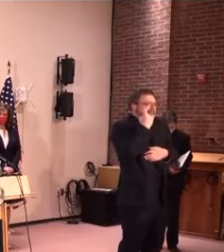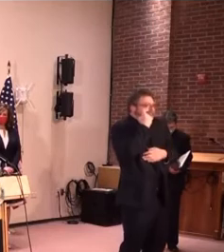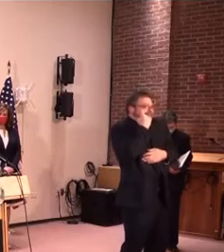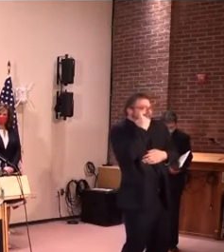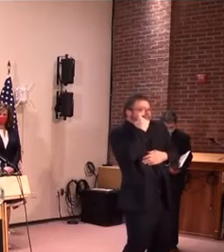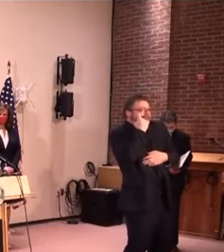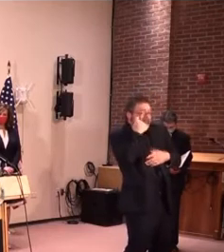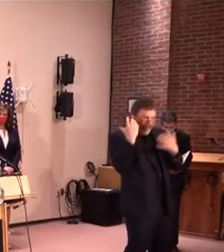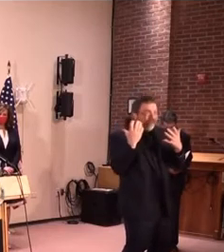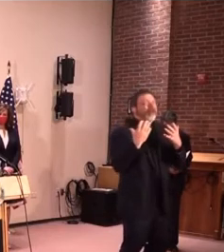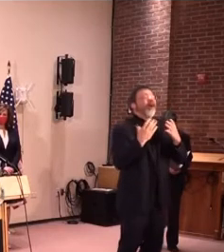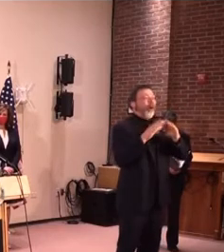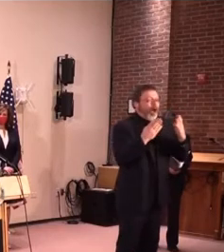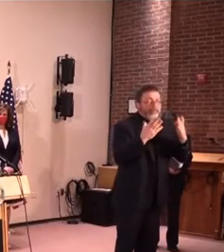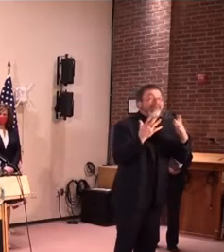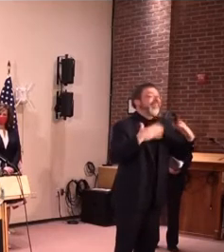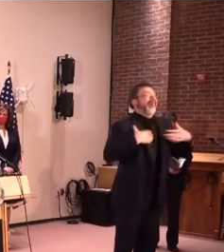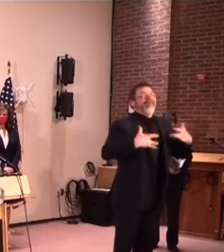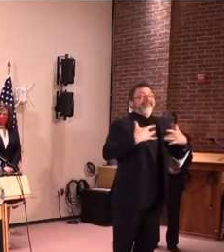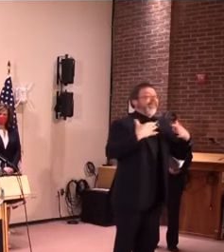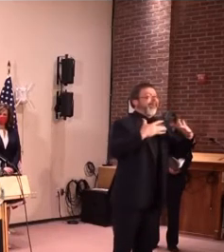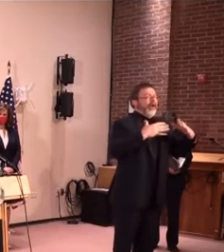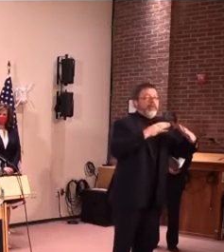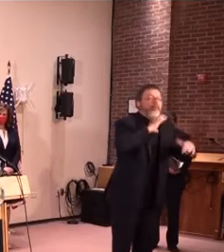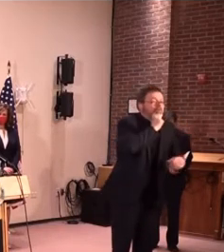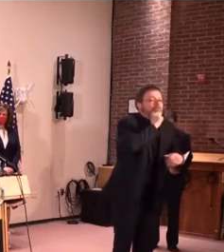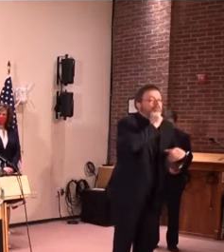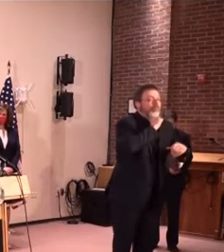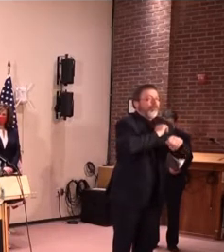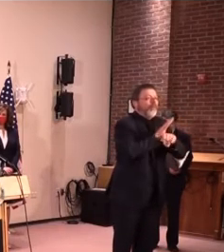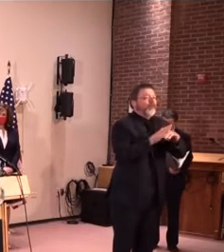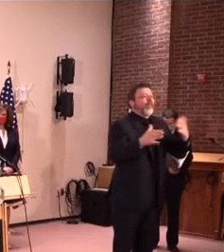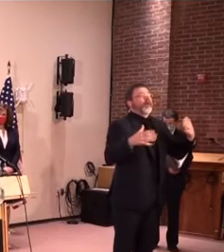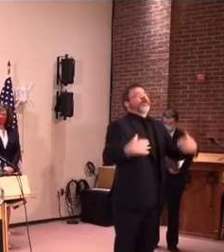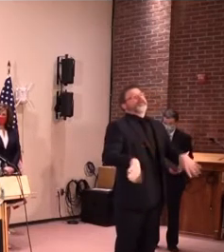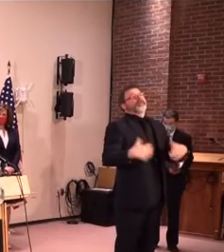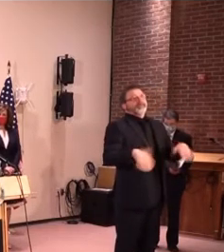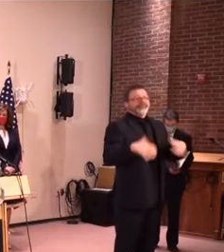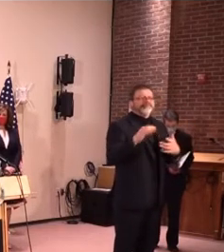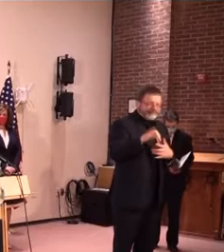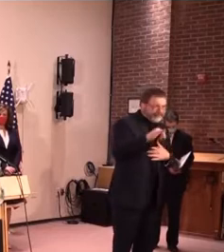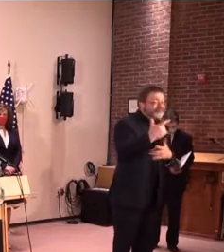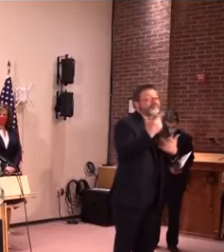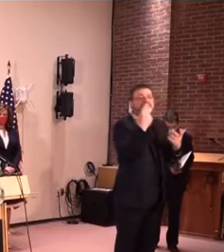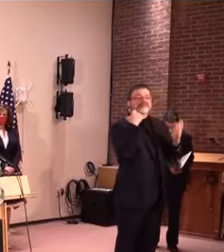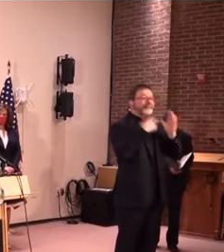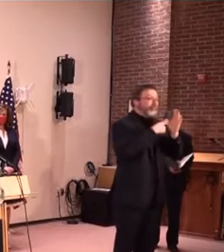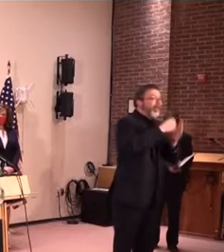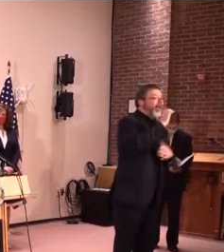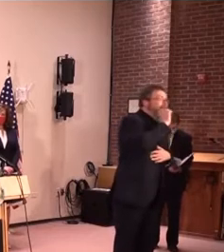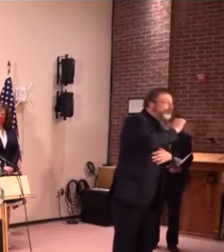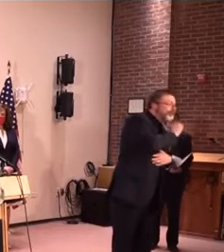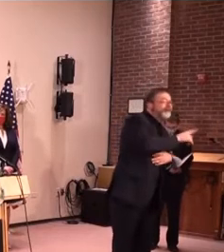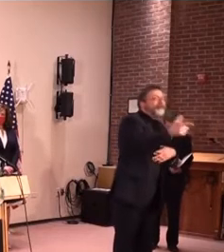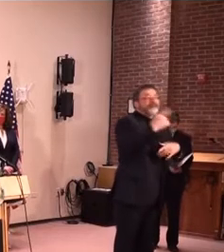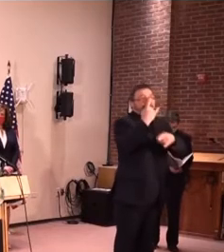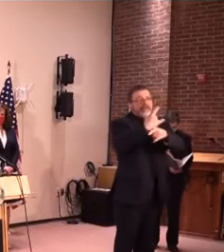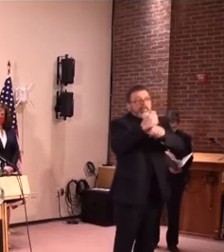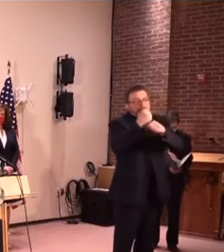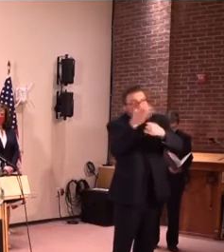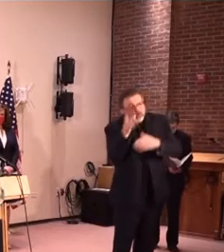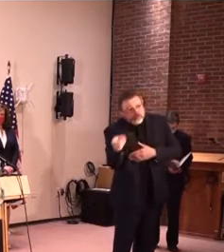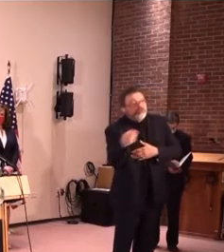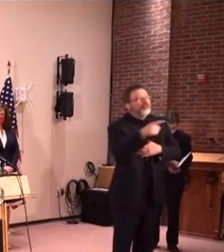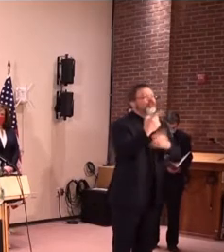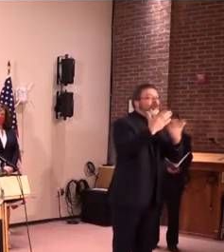whole new reality. The corner cafes, restaurants, and distilleries, once thriving, now can't pay their